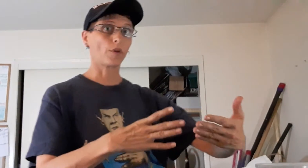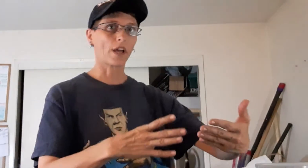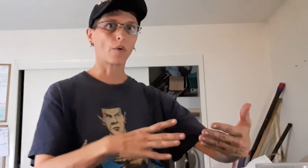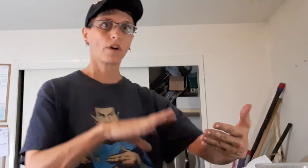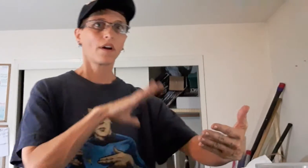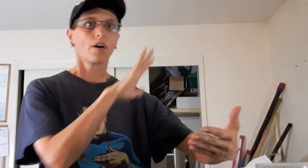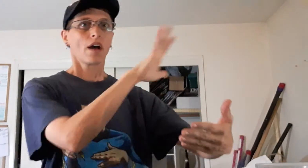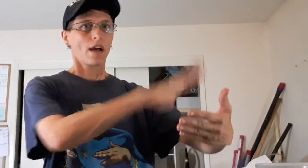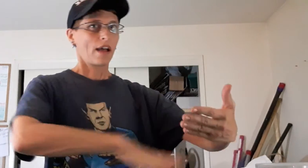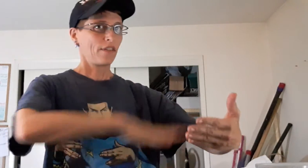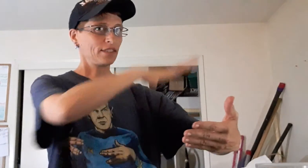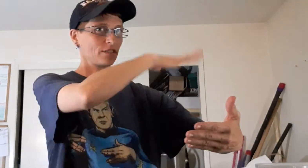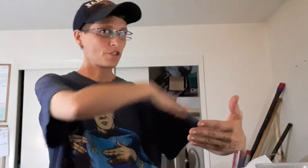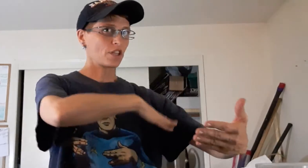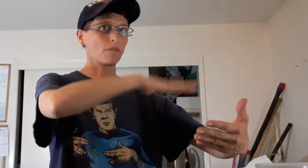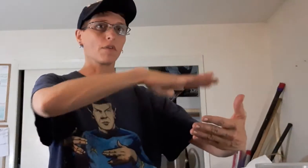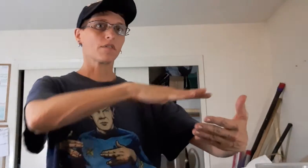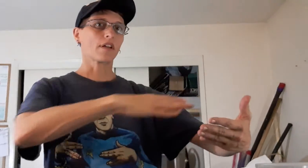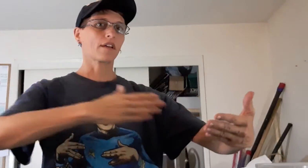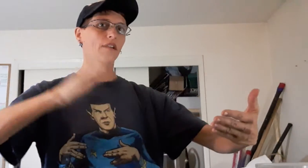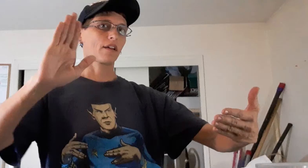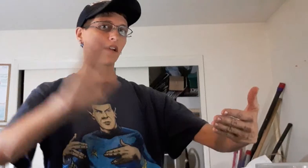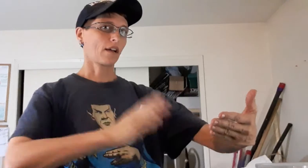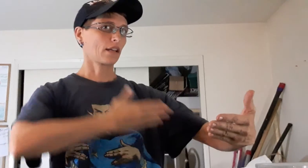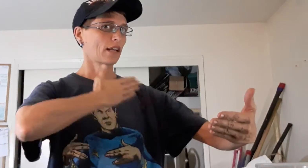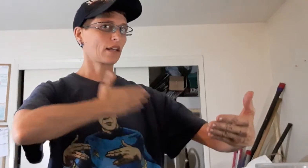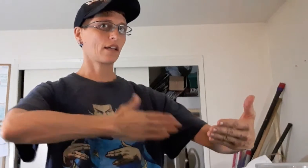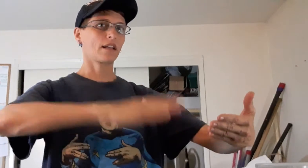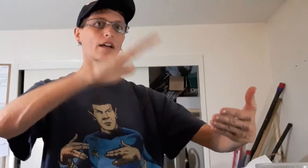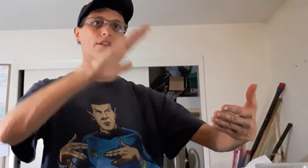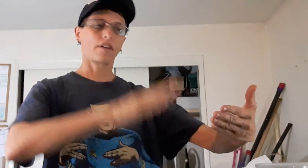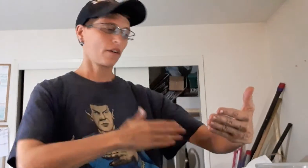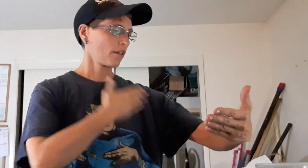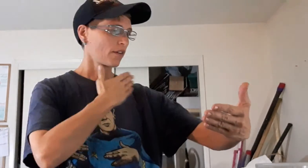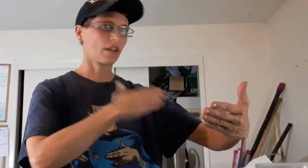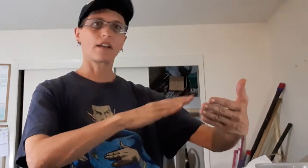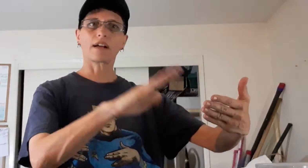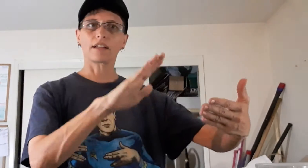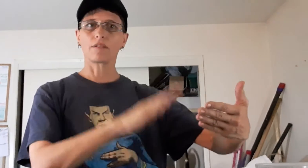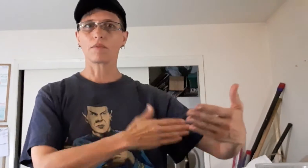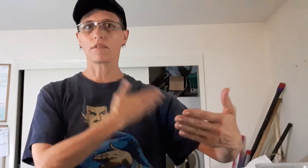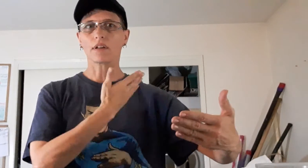portfolio, and this is your sheet music. And like a conductor, you're conducting the music.